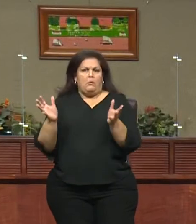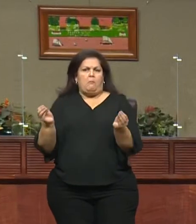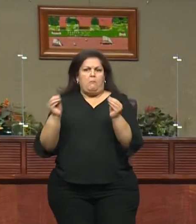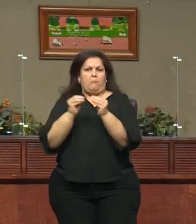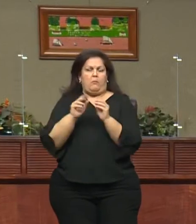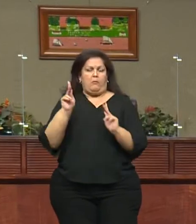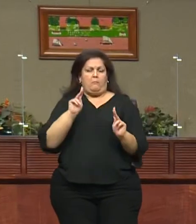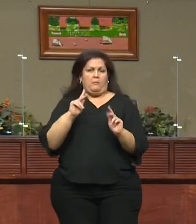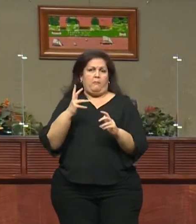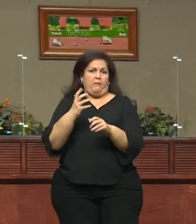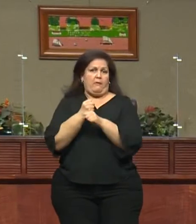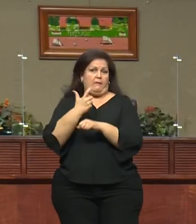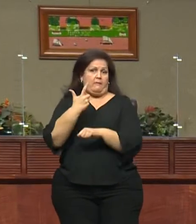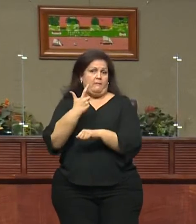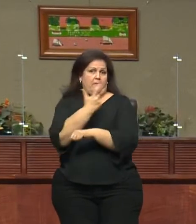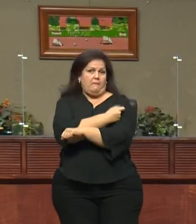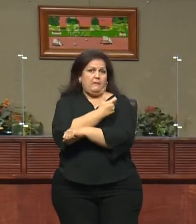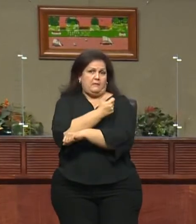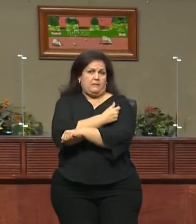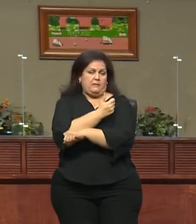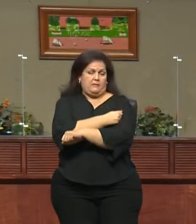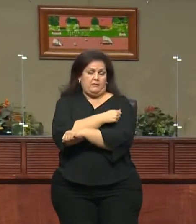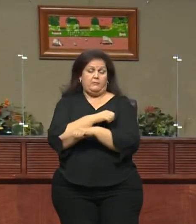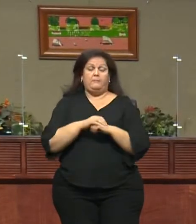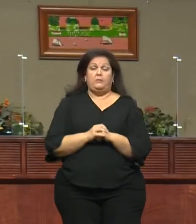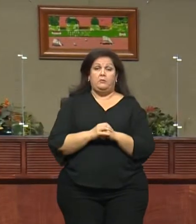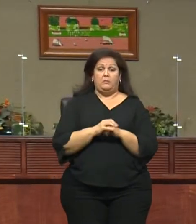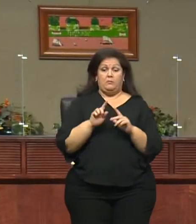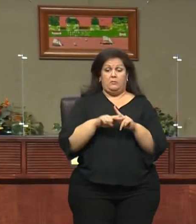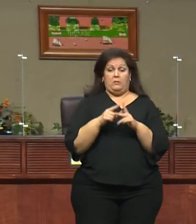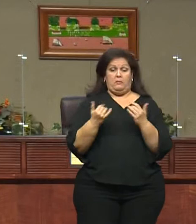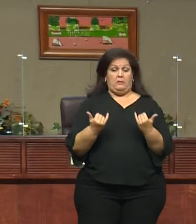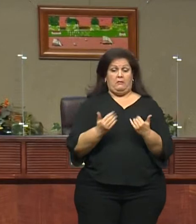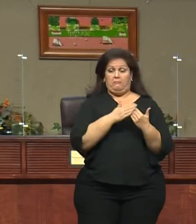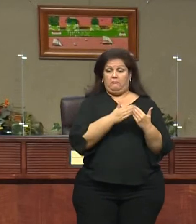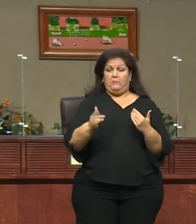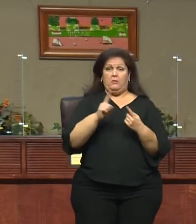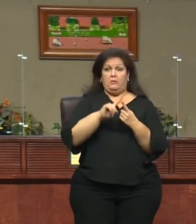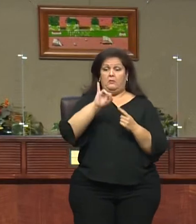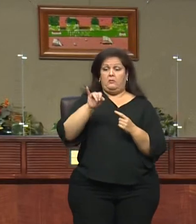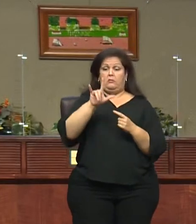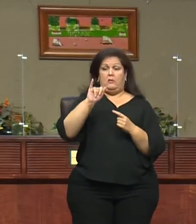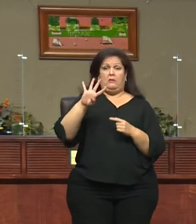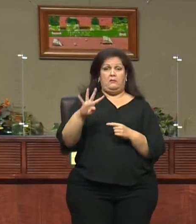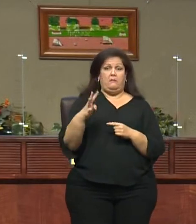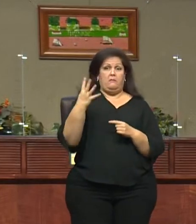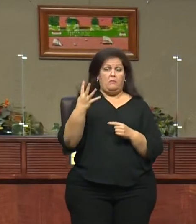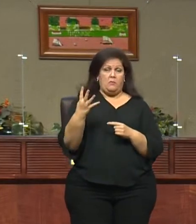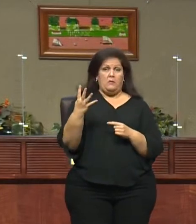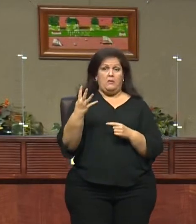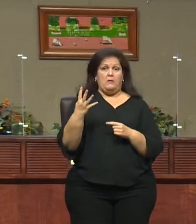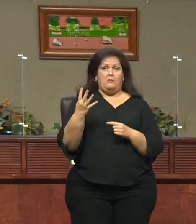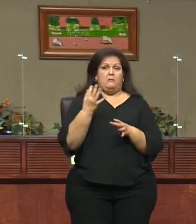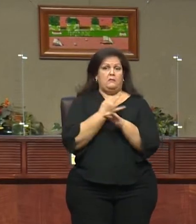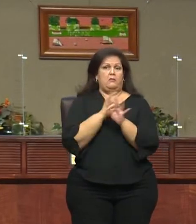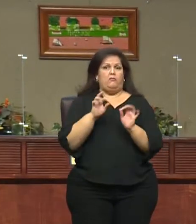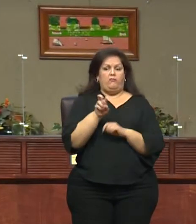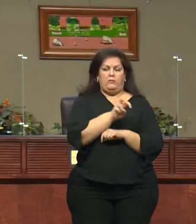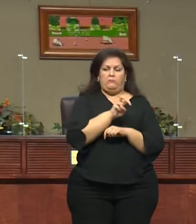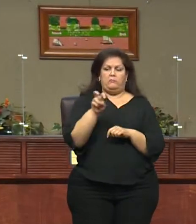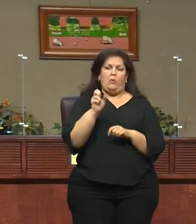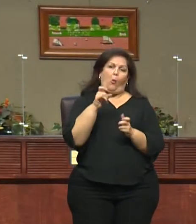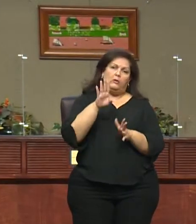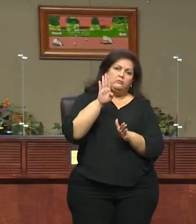our communities. From now through July the 4th, these free rides are